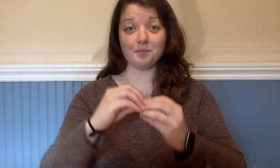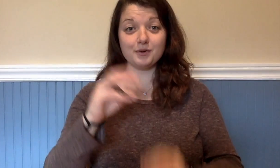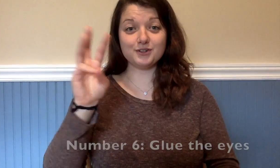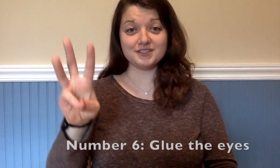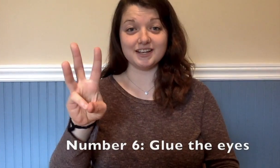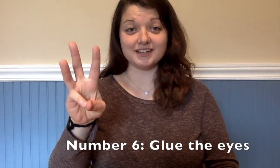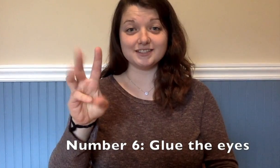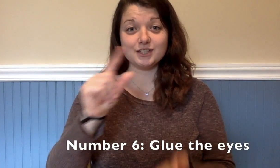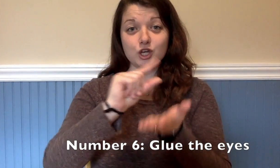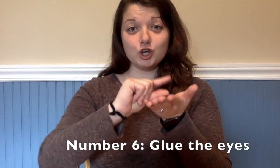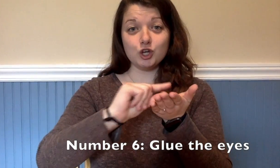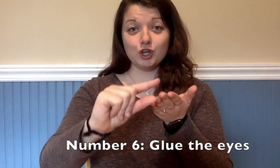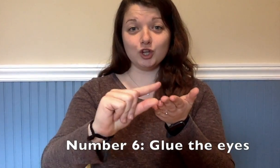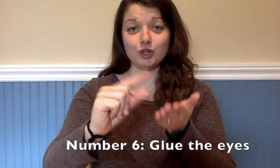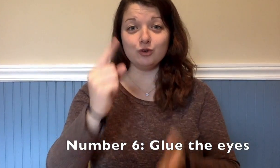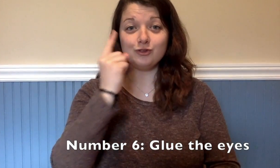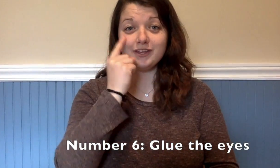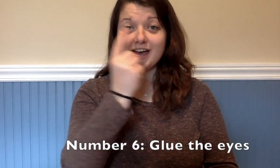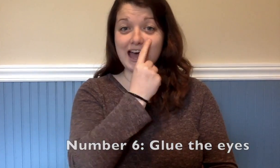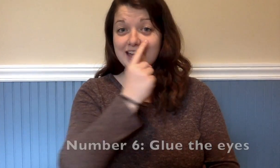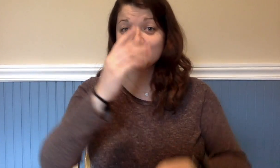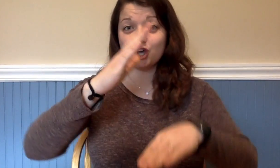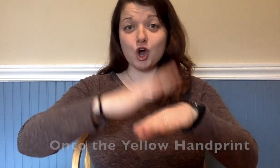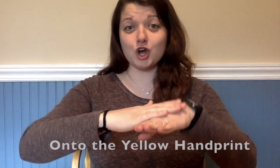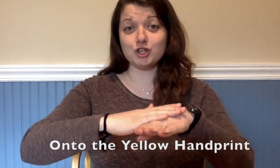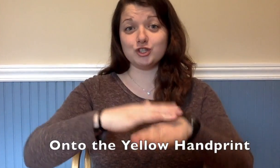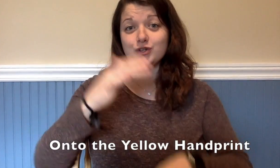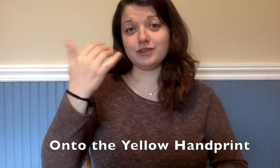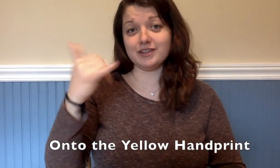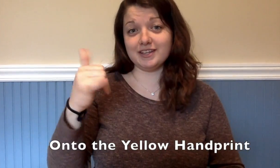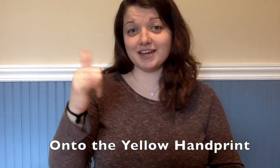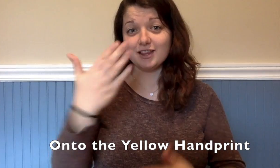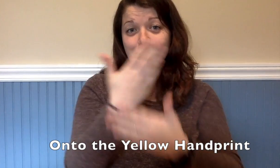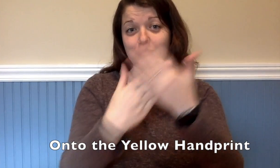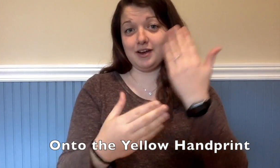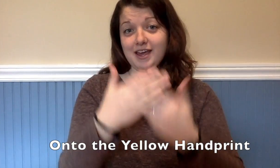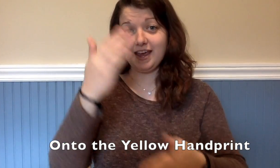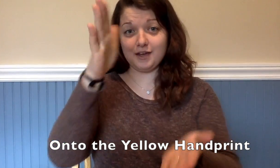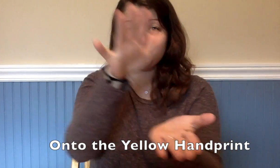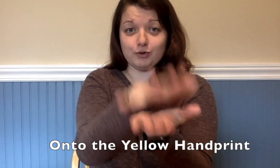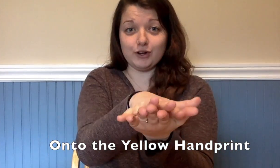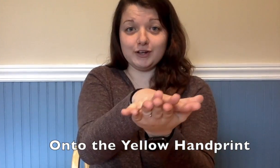Number six, glue the eyes onto the yellow handprint.